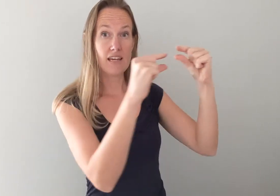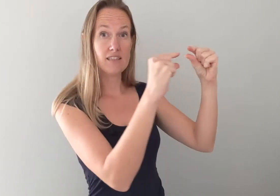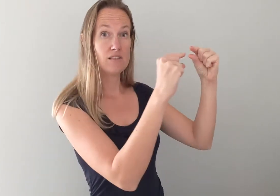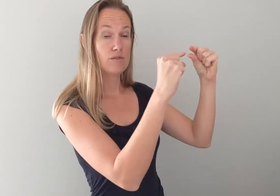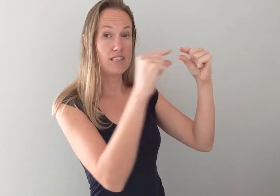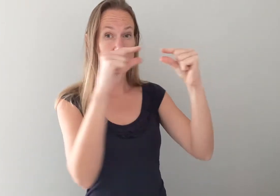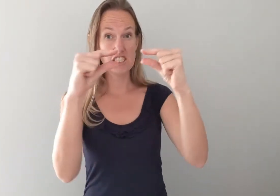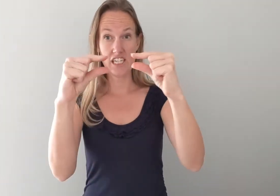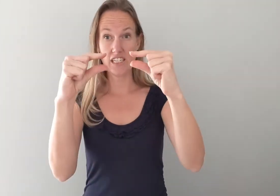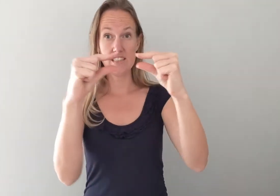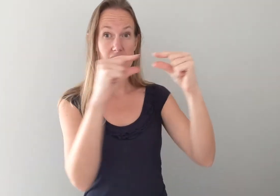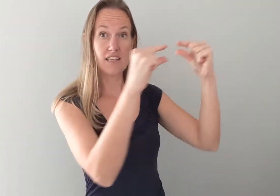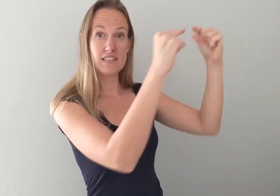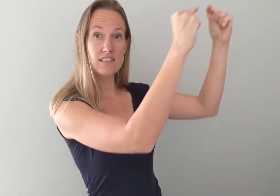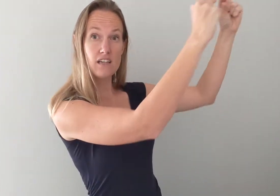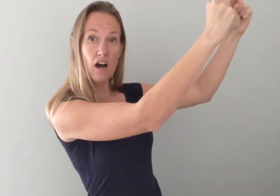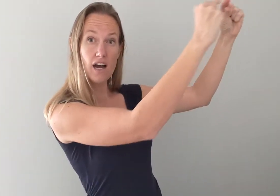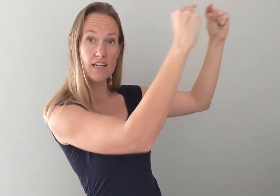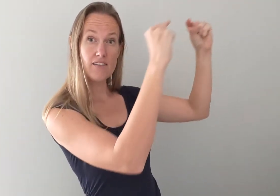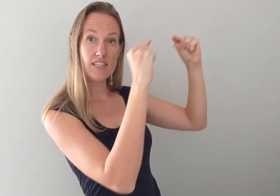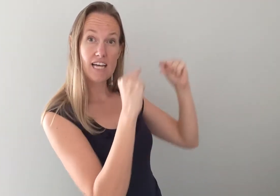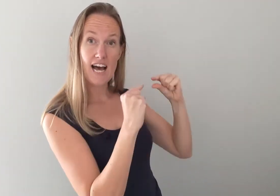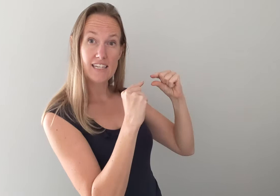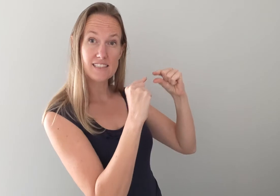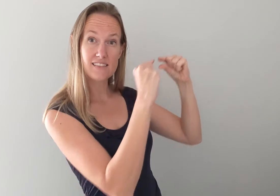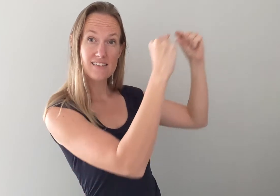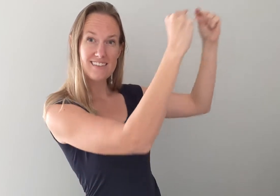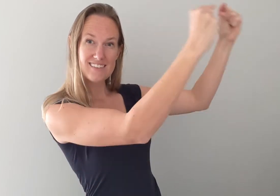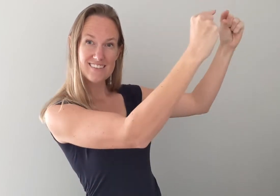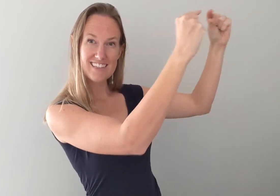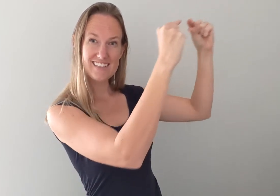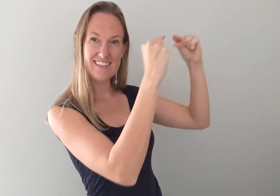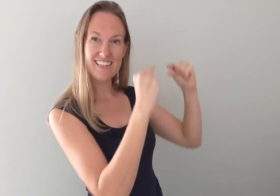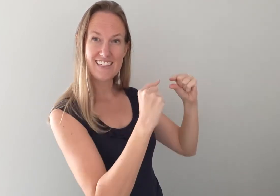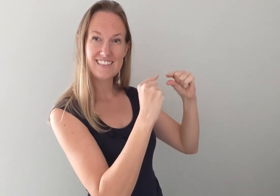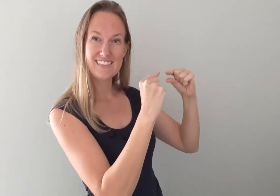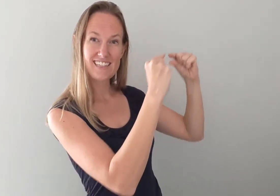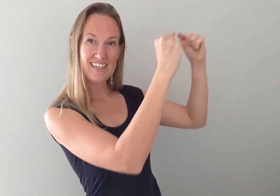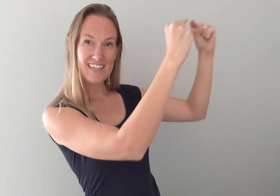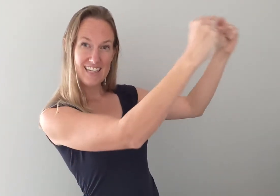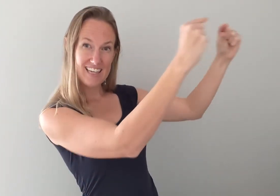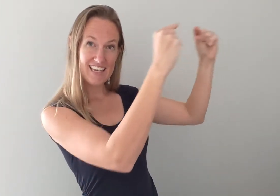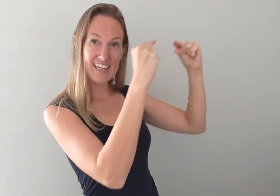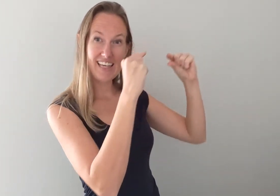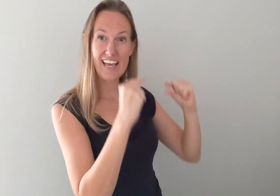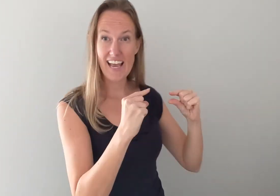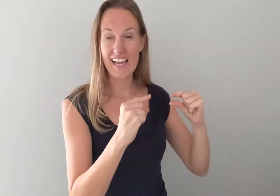and these are G's, and this is God giving to us. So we're going to do it like this. He